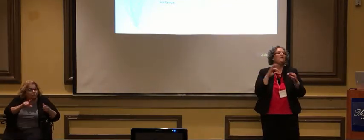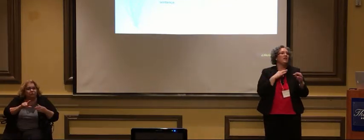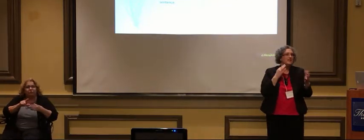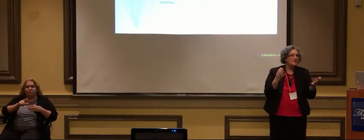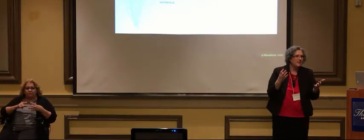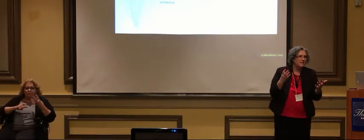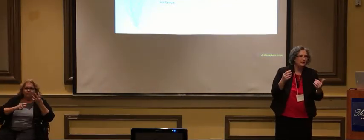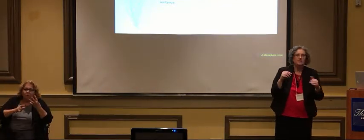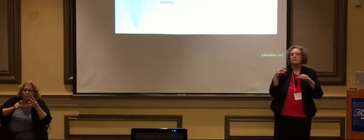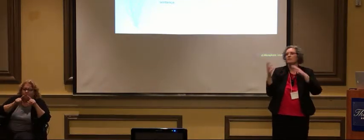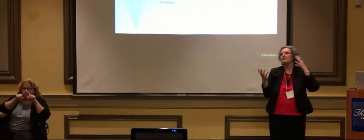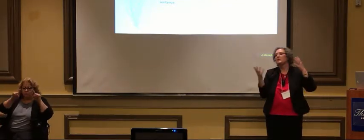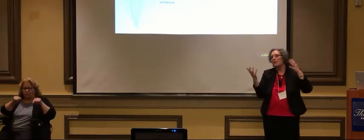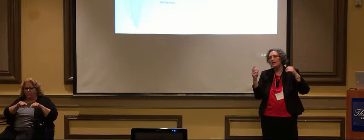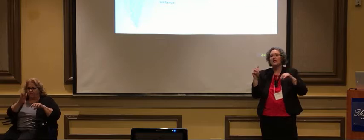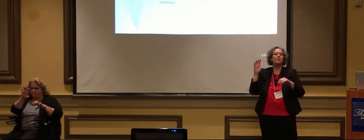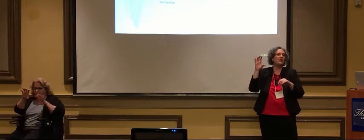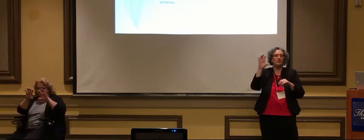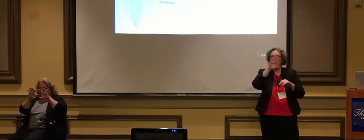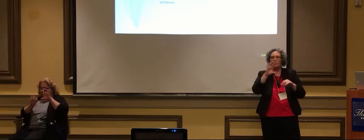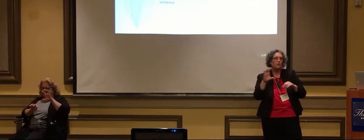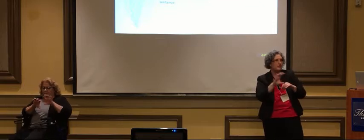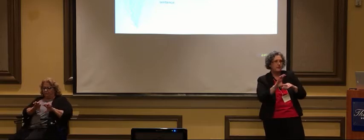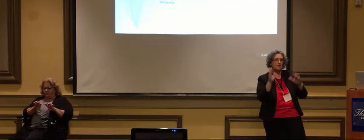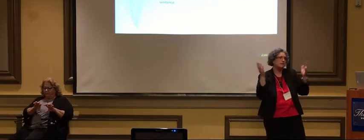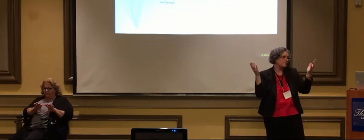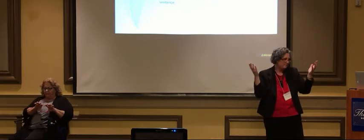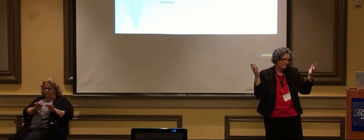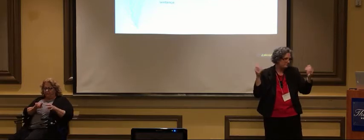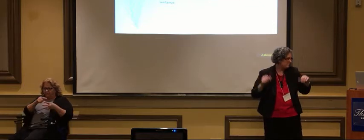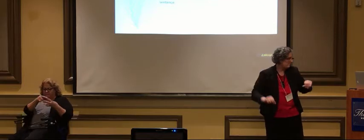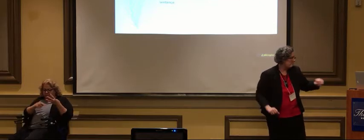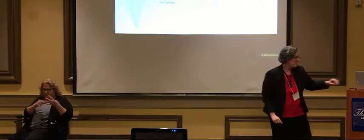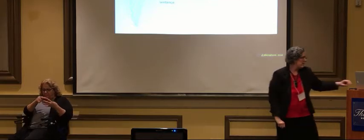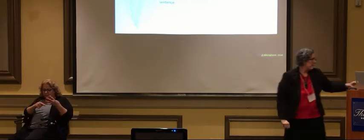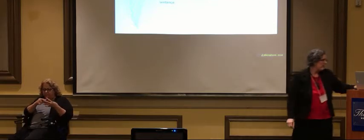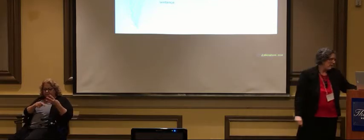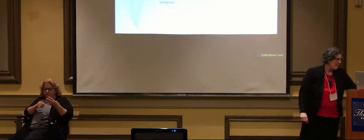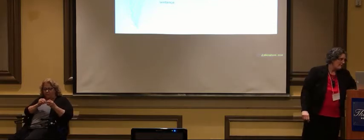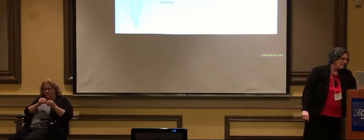detail, feeling sentence, depending, it may just be 4 details.